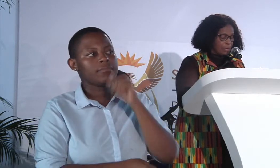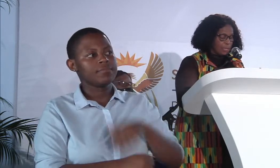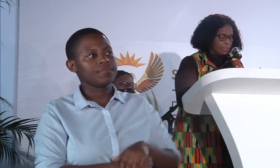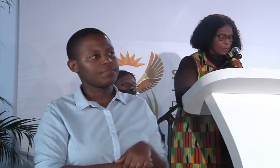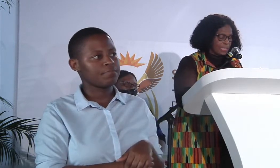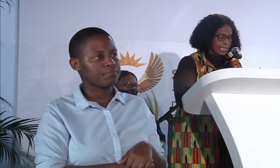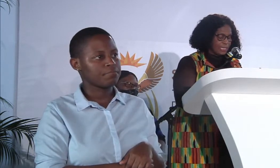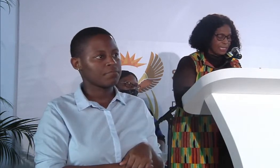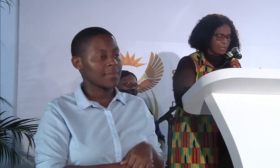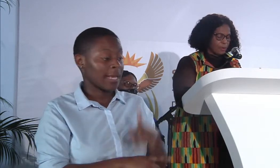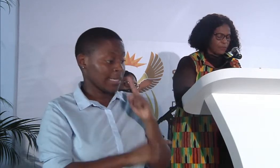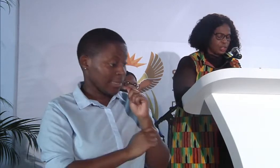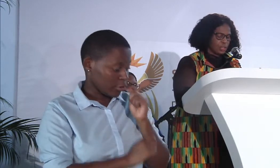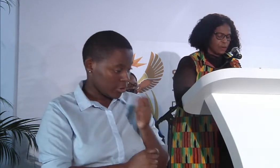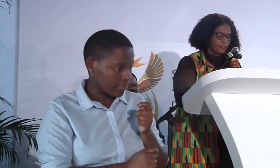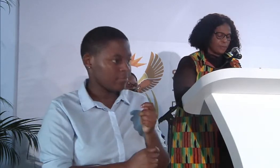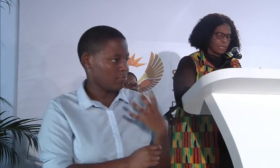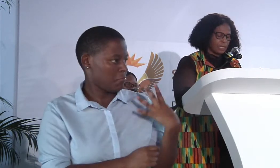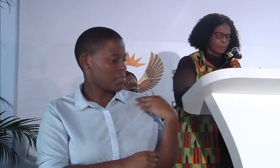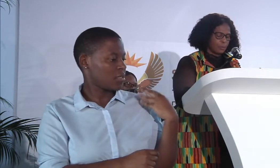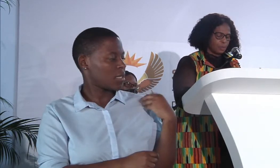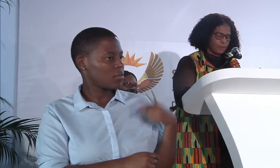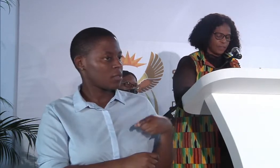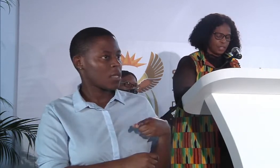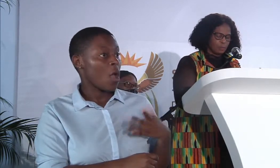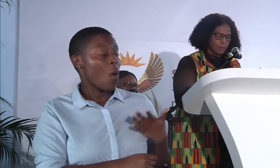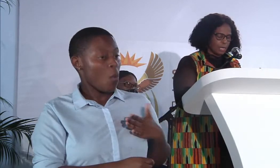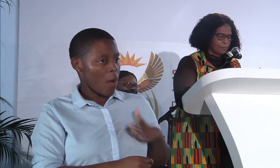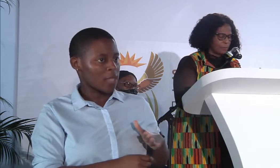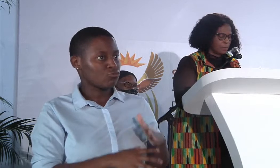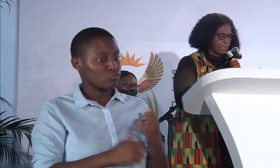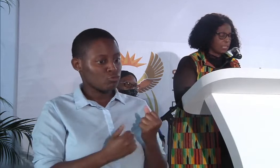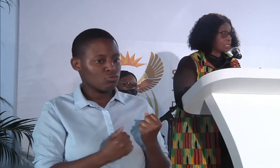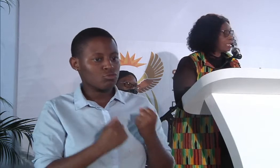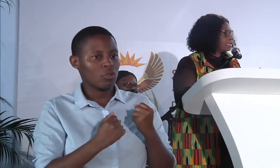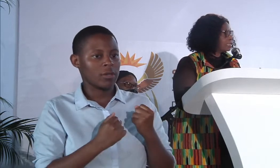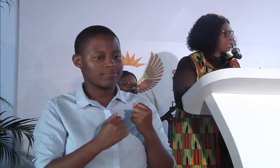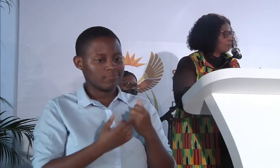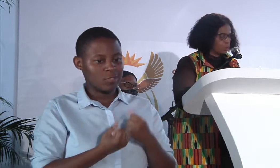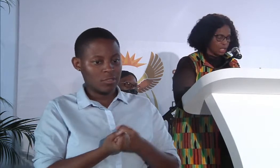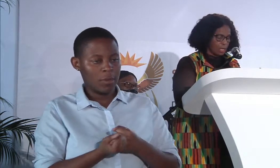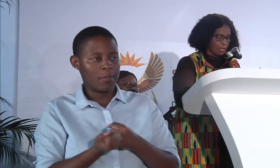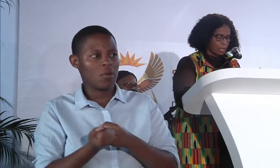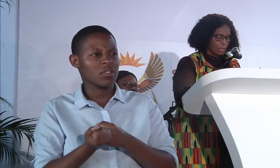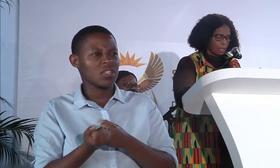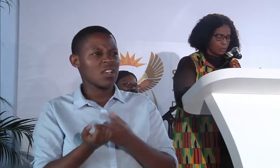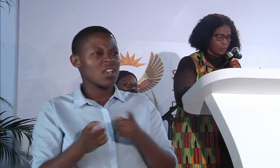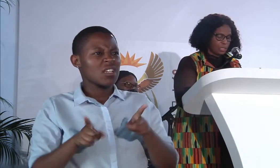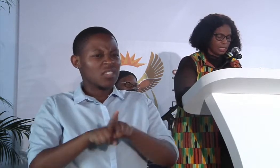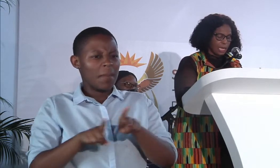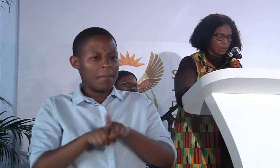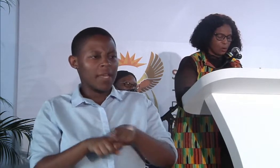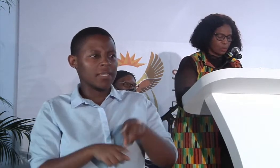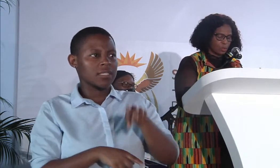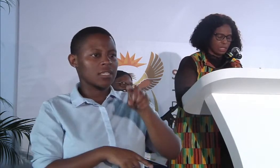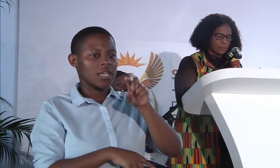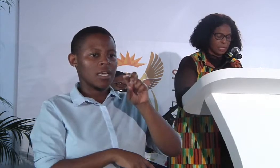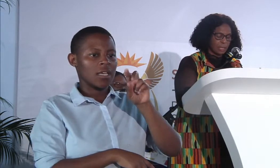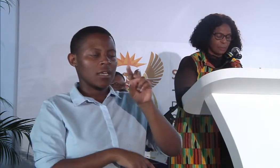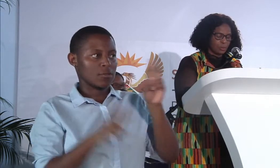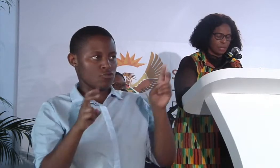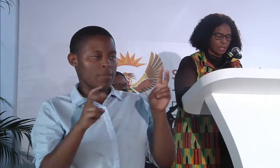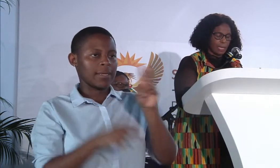Minister, we strengthen the provision of substance abuse prevention programs such as Kimoja, youth dialogues on